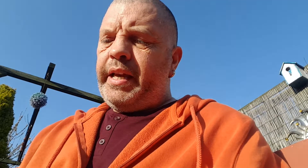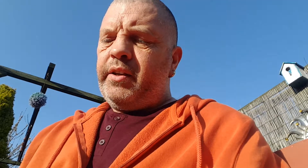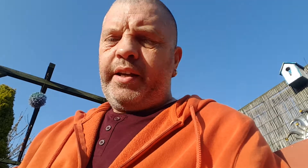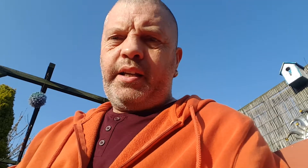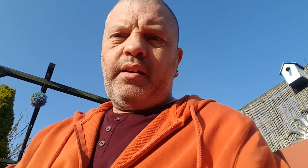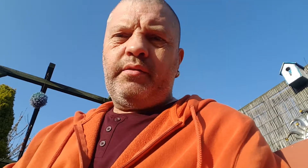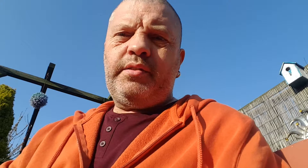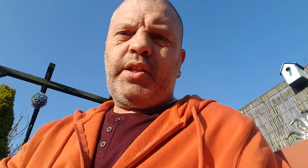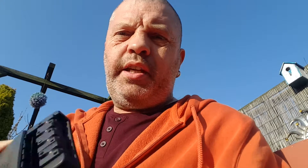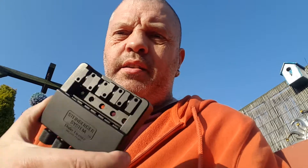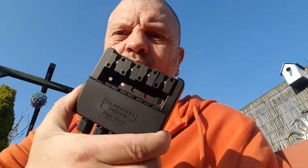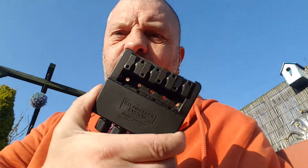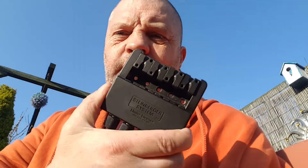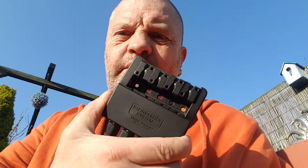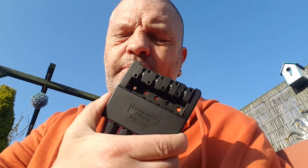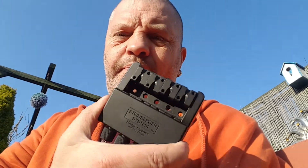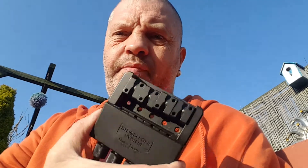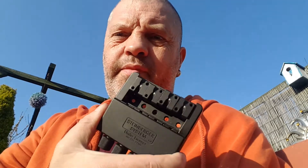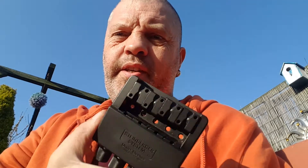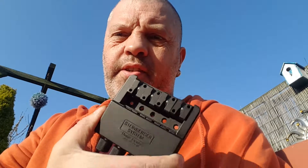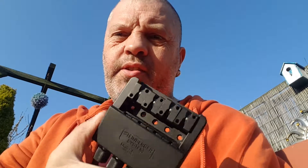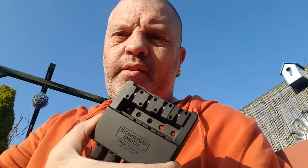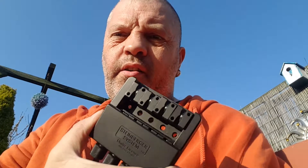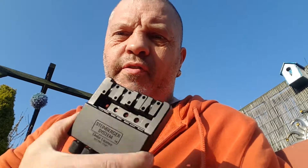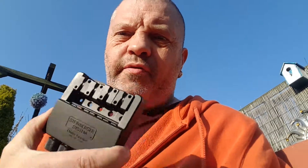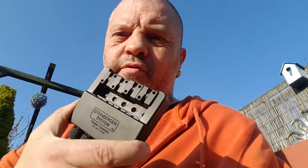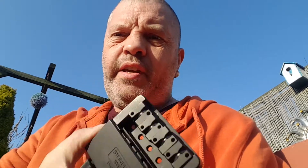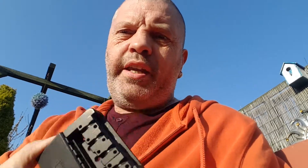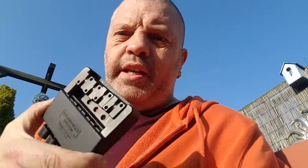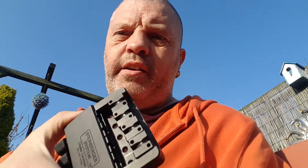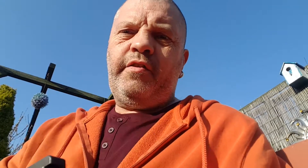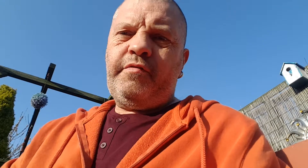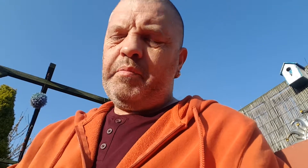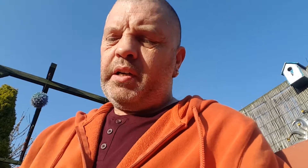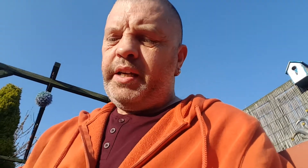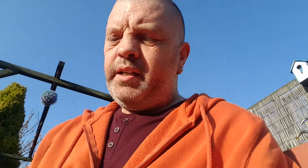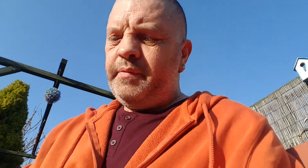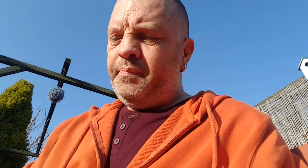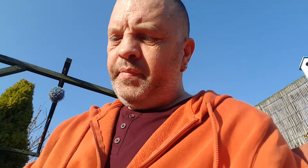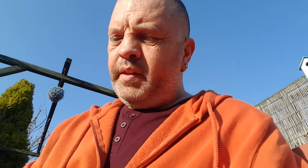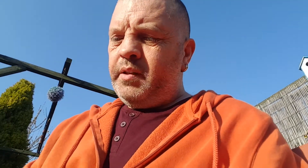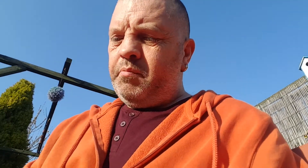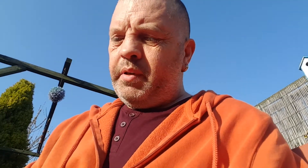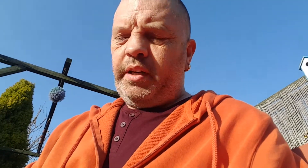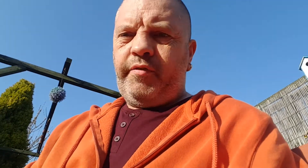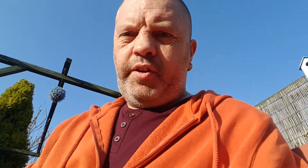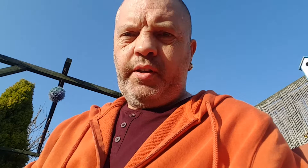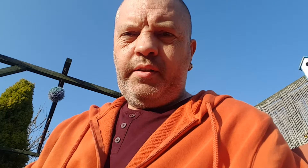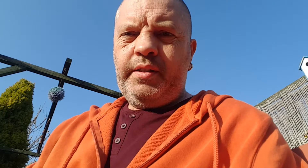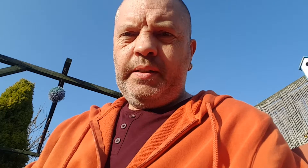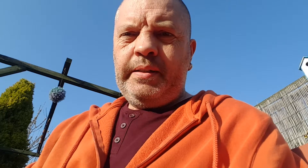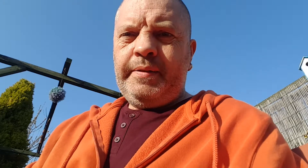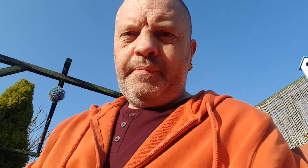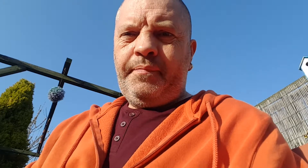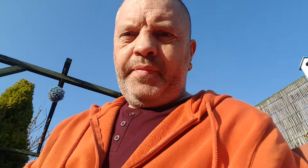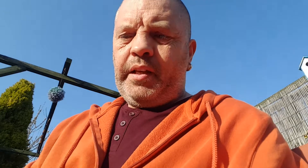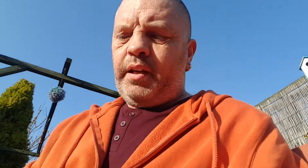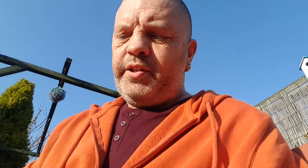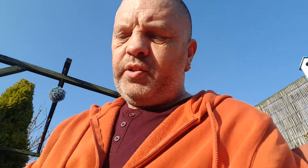And I can't take this off of any of my beloved